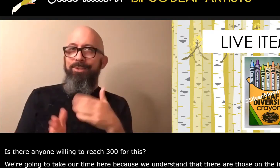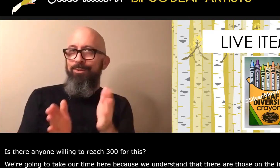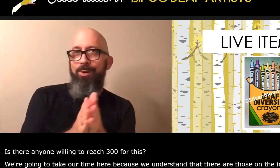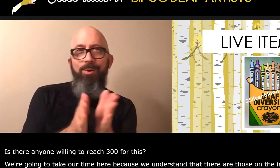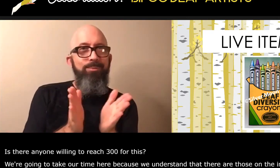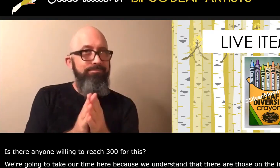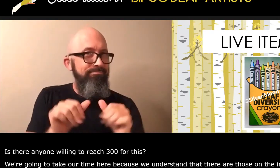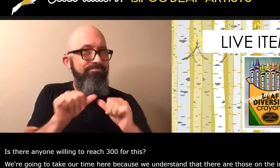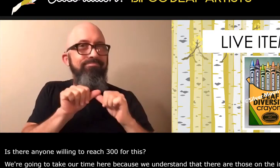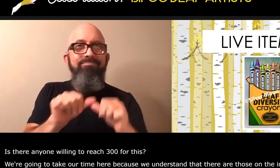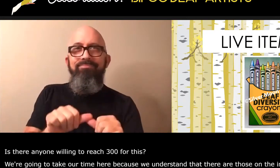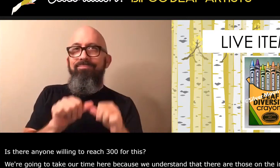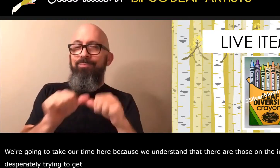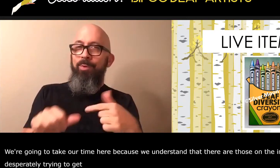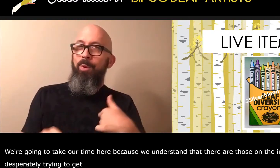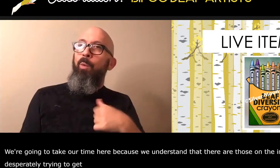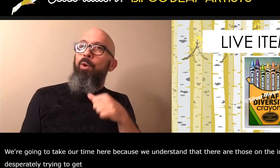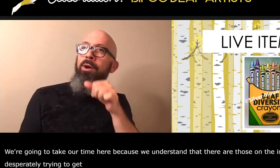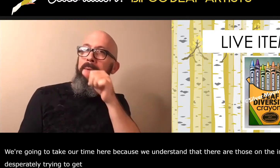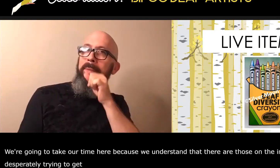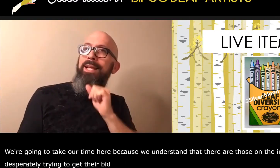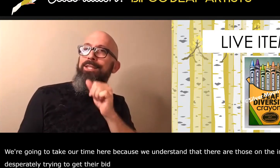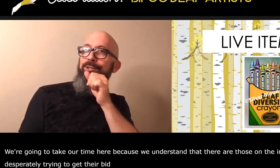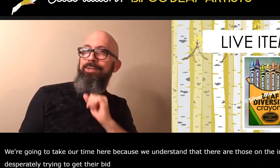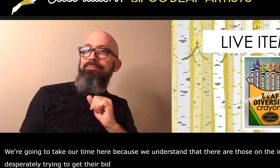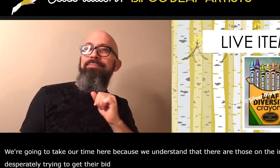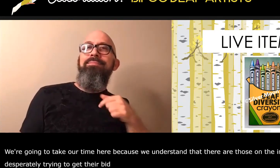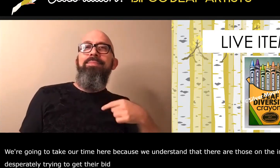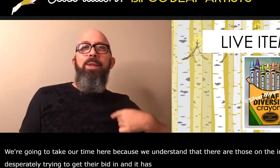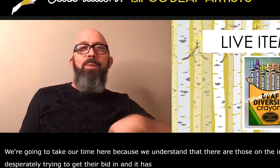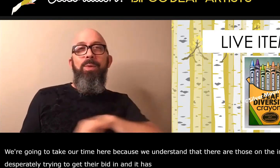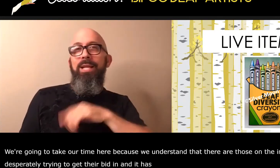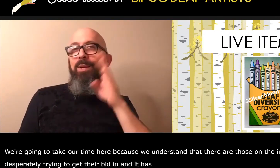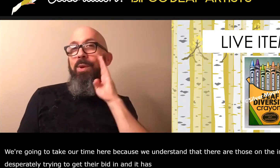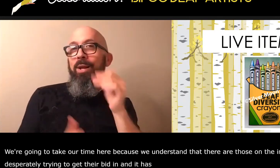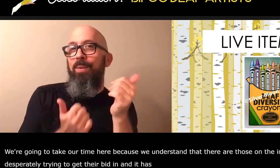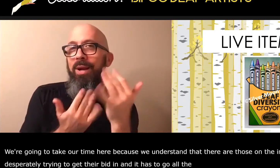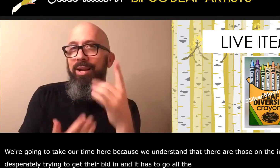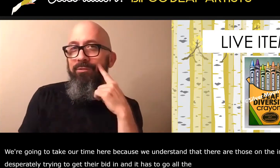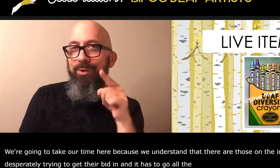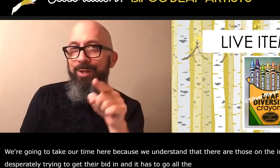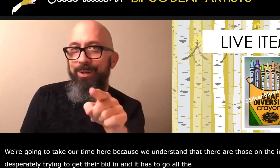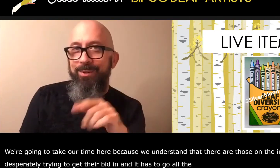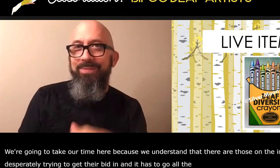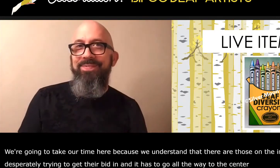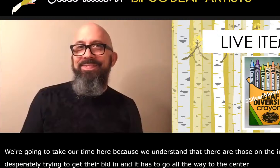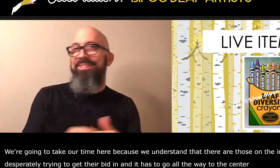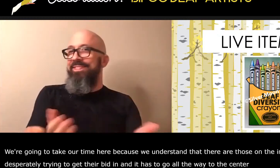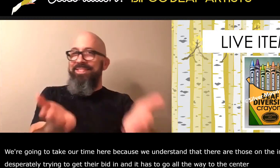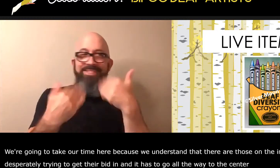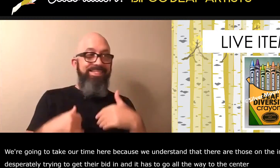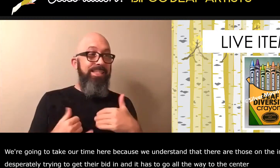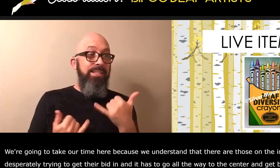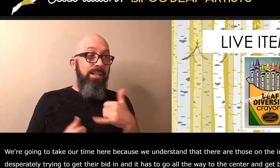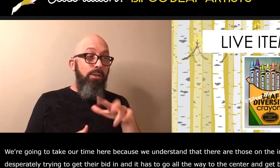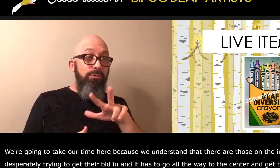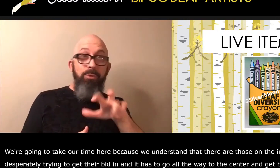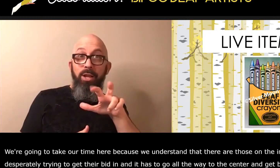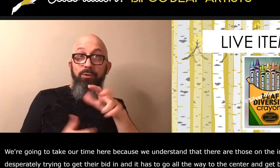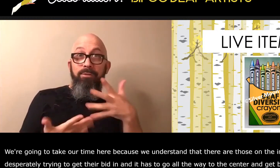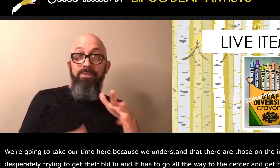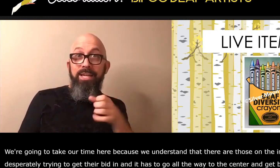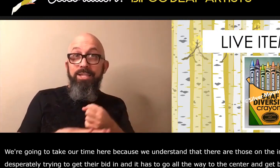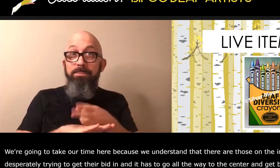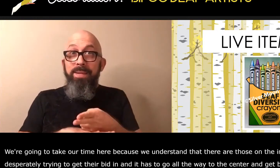their bid in, and it has to go all the way to the center and get back to us. So trust me, we